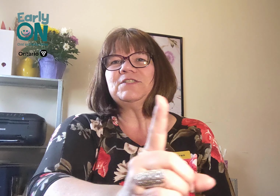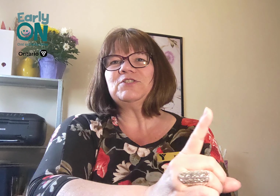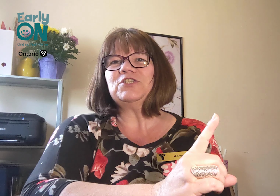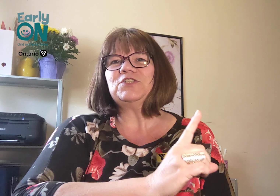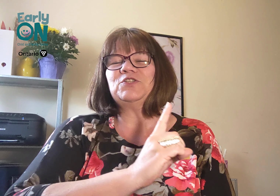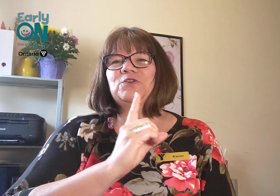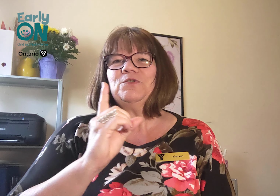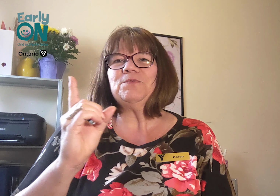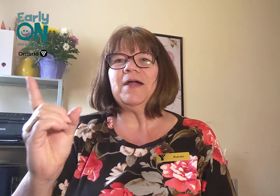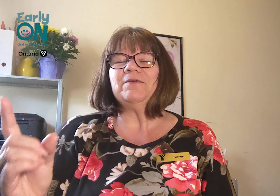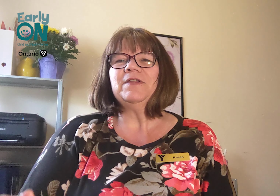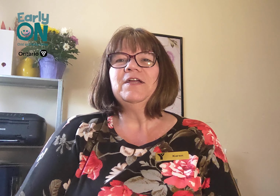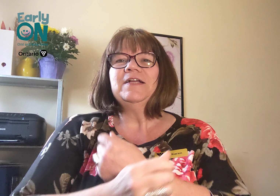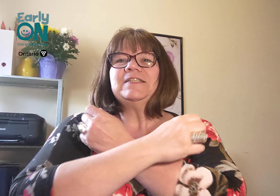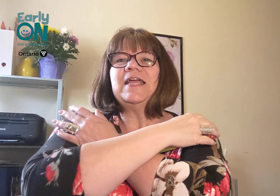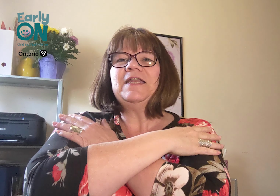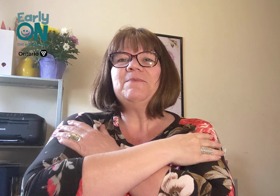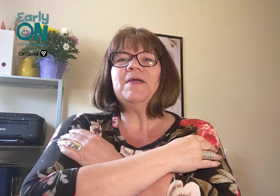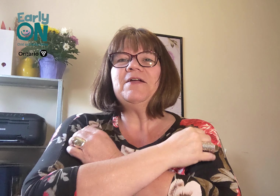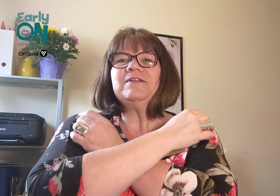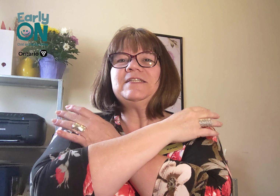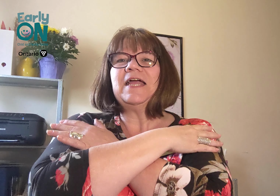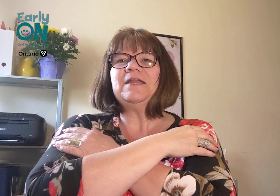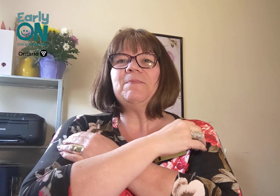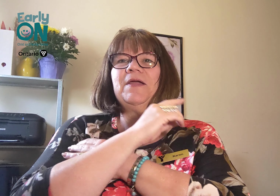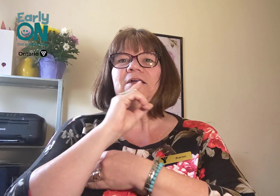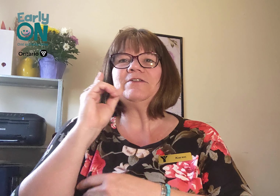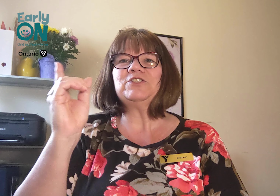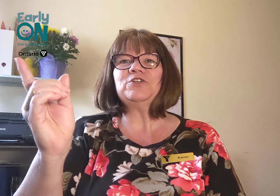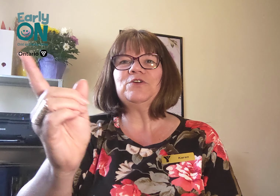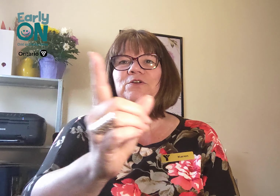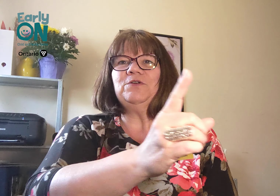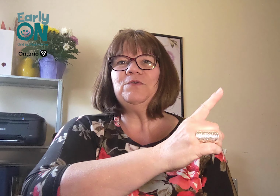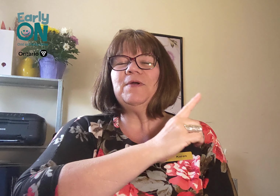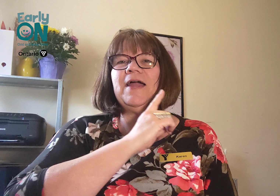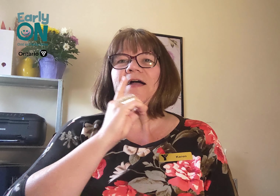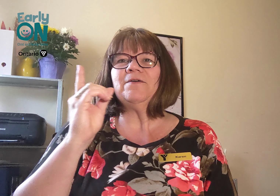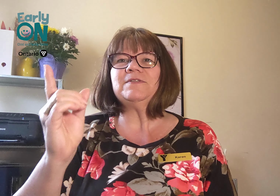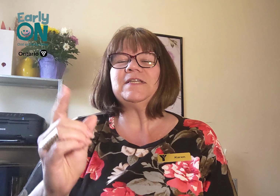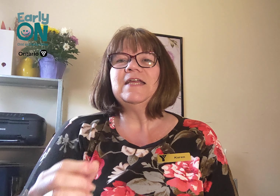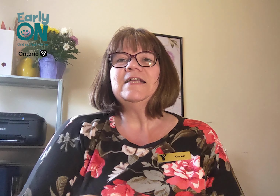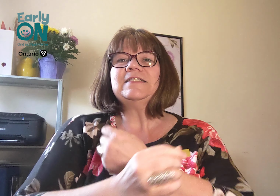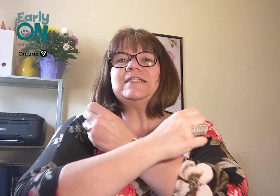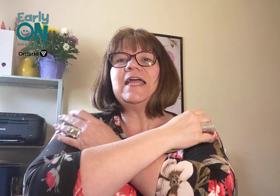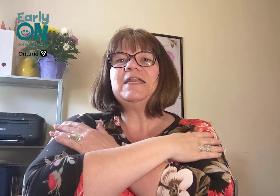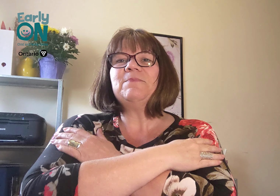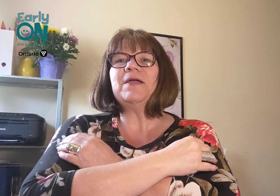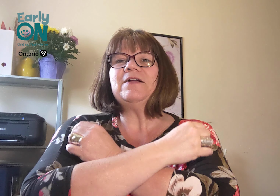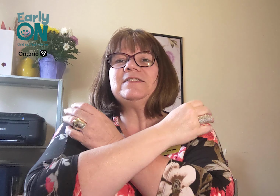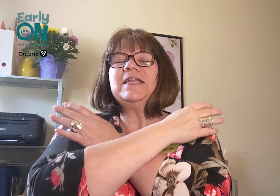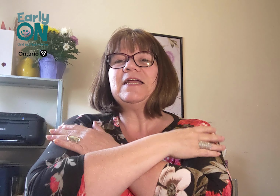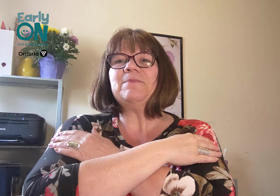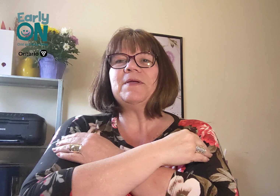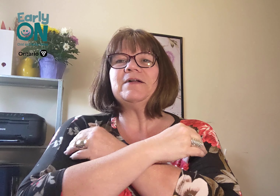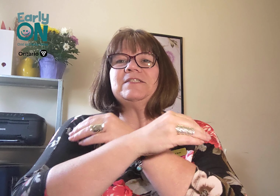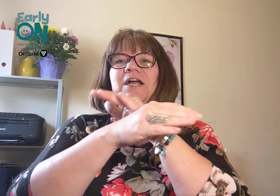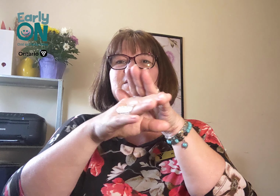so just turn around. Teddy bear, turn around. Teddy bear, touch